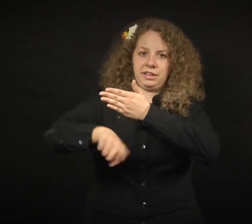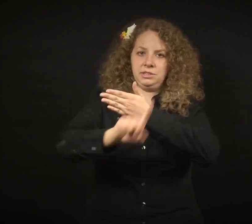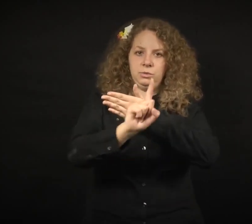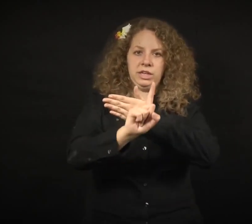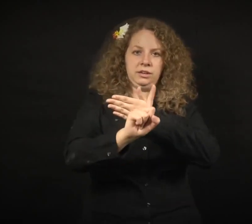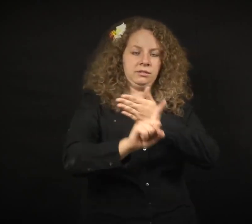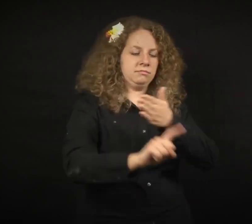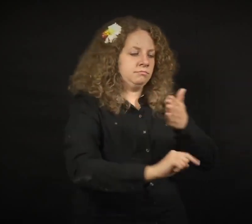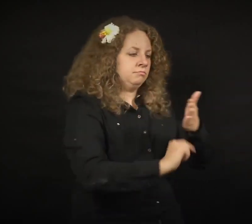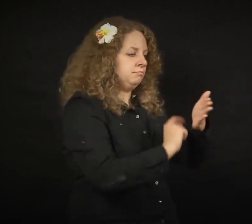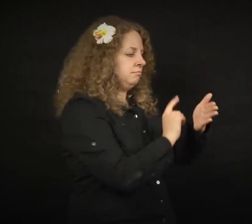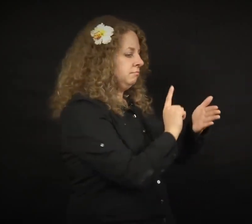next week.